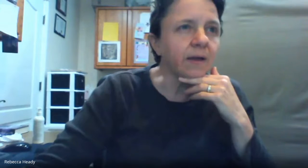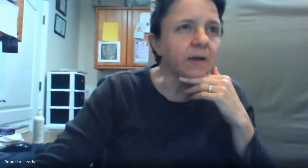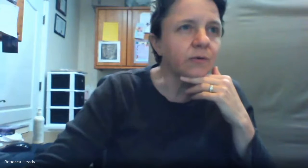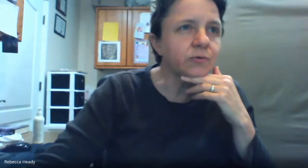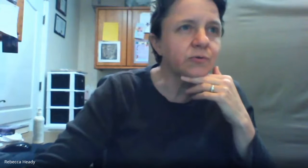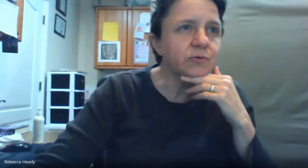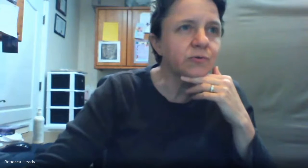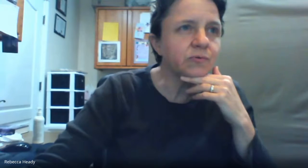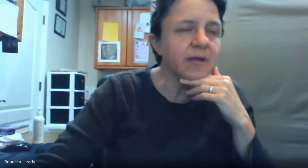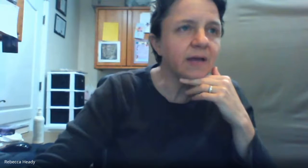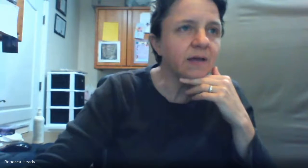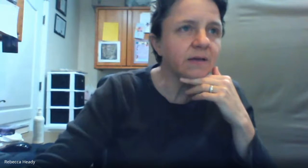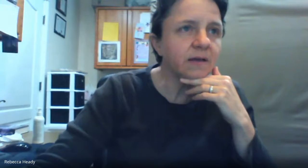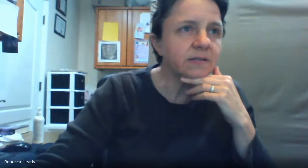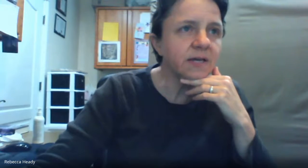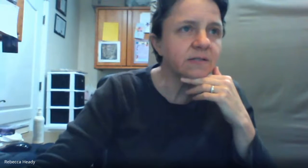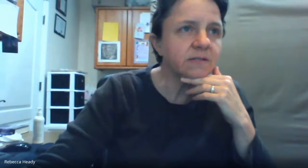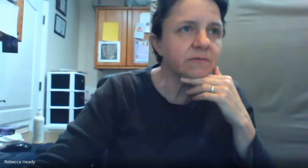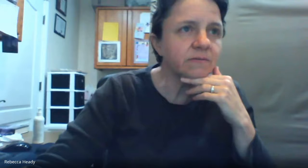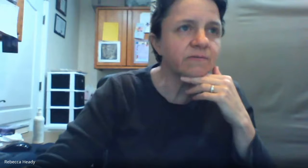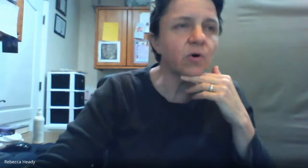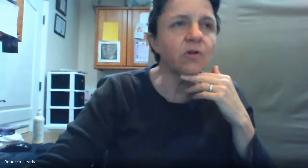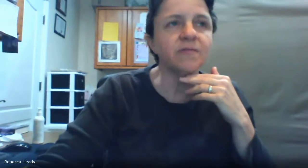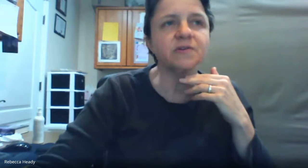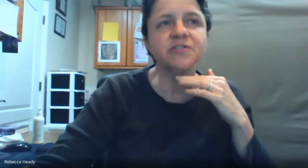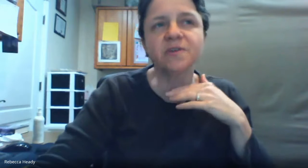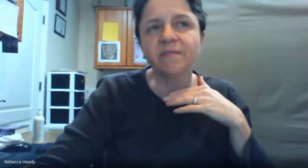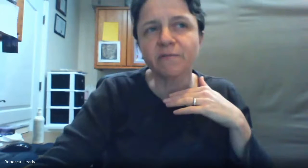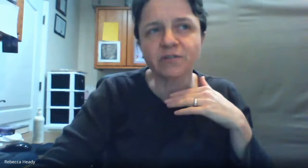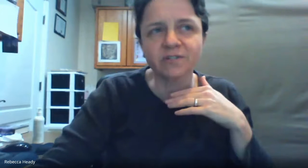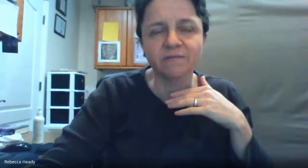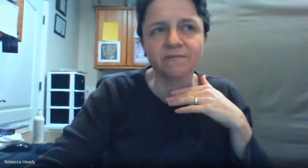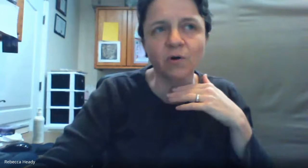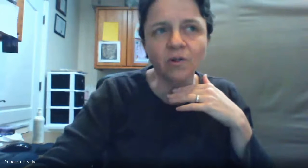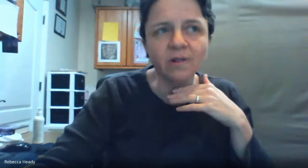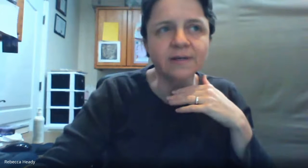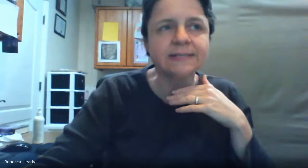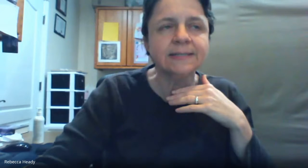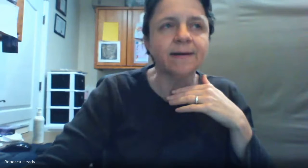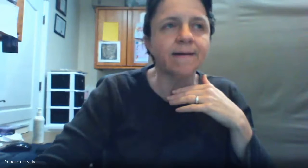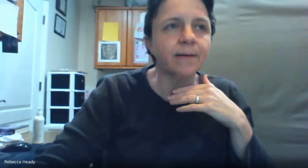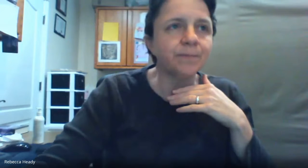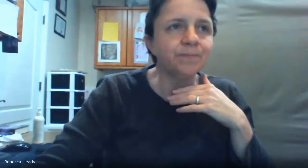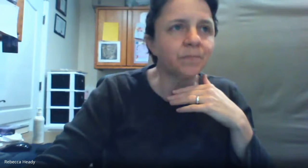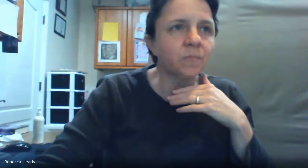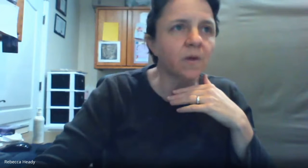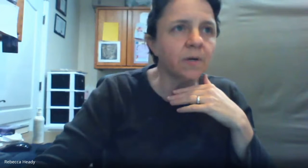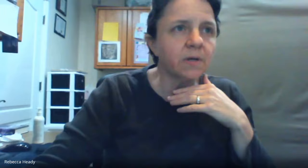Okay. Egg, taste, full. There's two different versions of full. I'm going to click